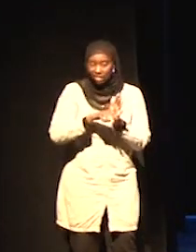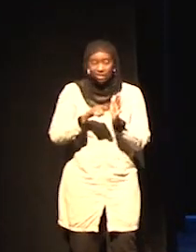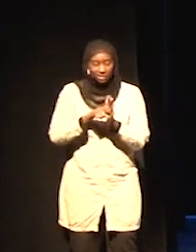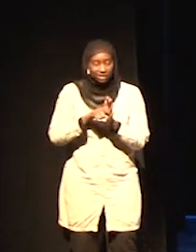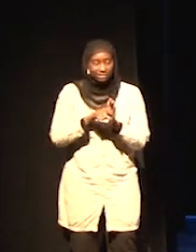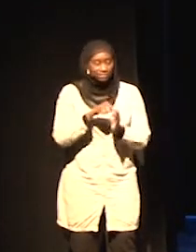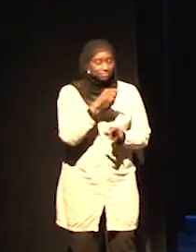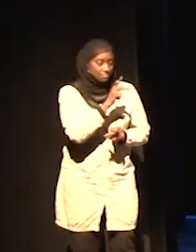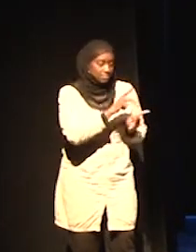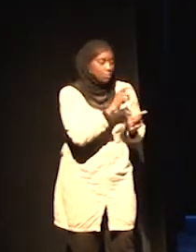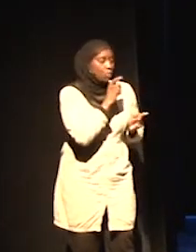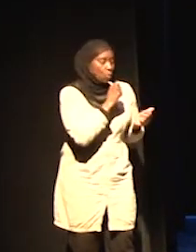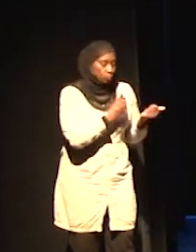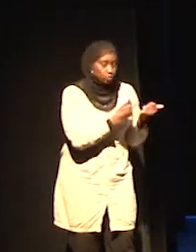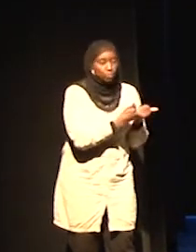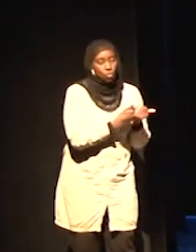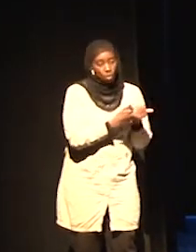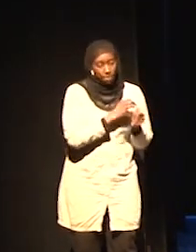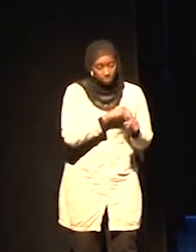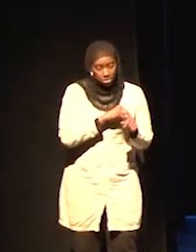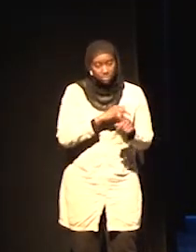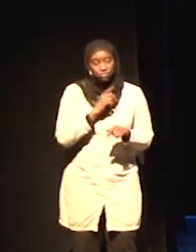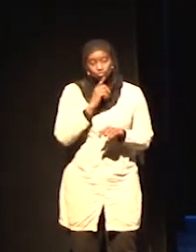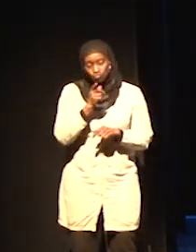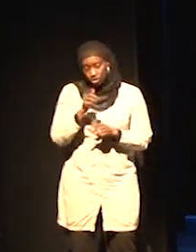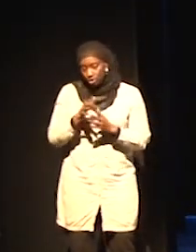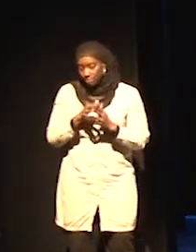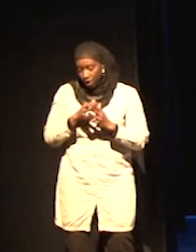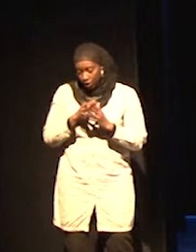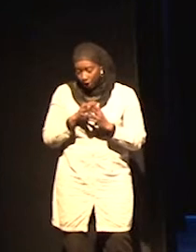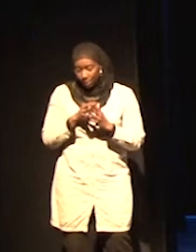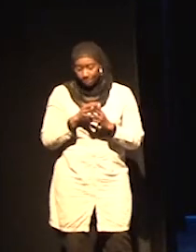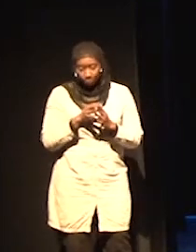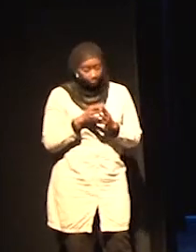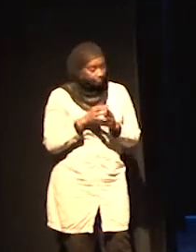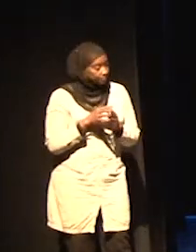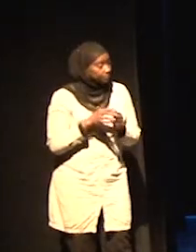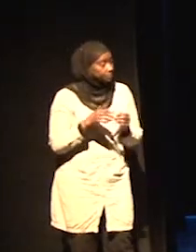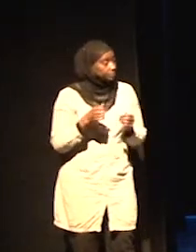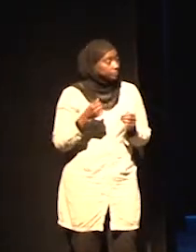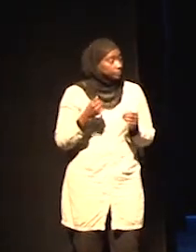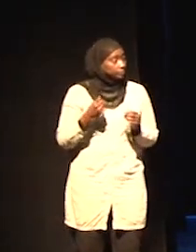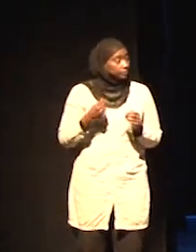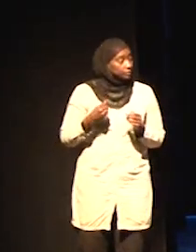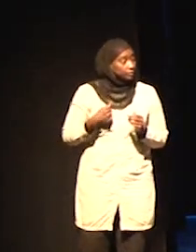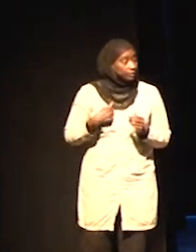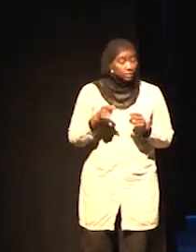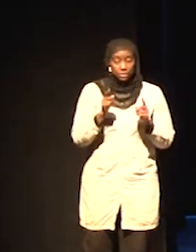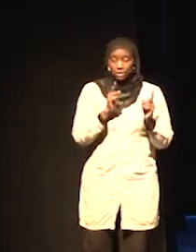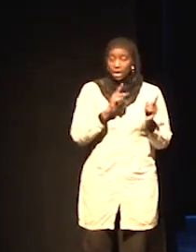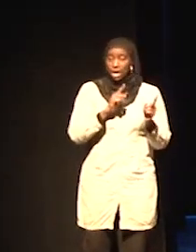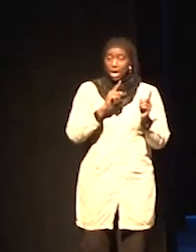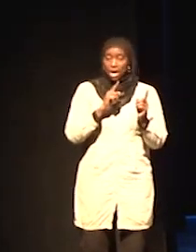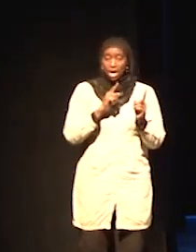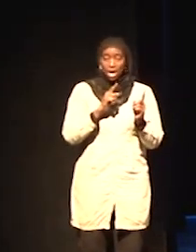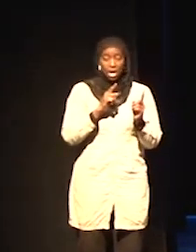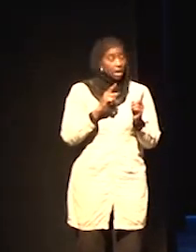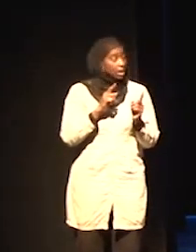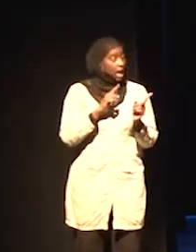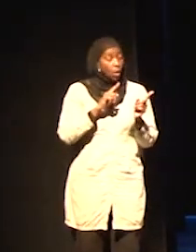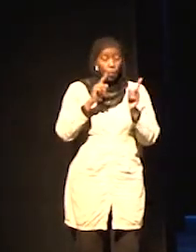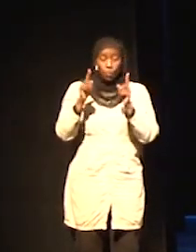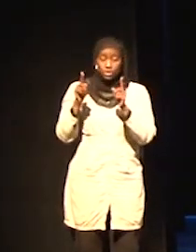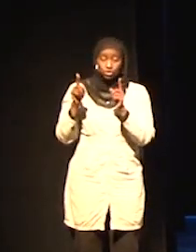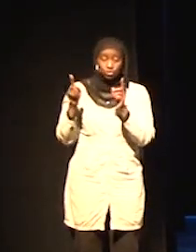I went to Dulles Airport to pay tribute to the lawyers, that 1,000 of volunteer lawyers that have